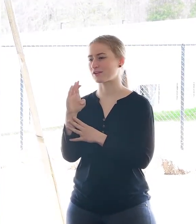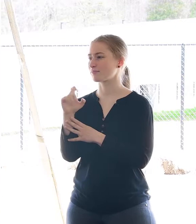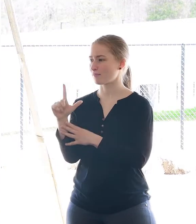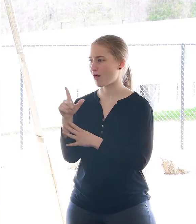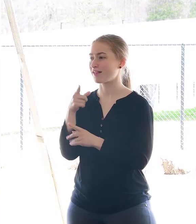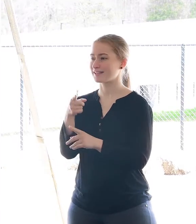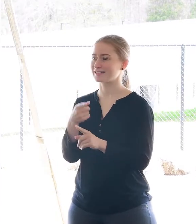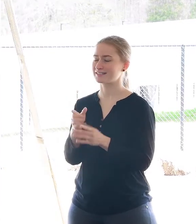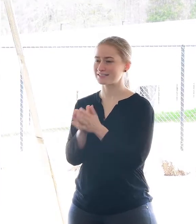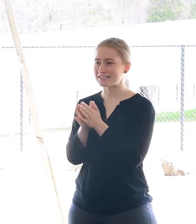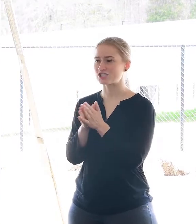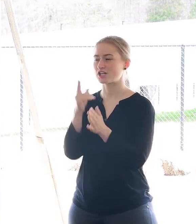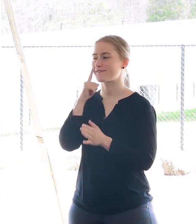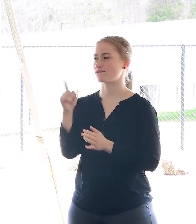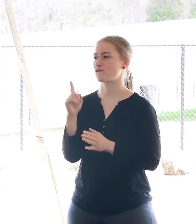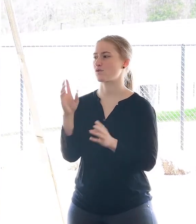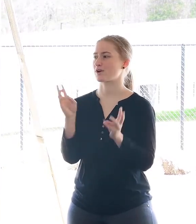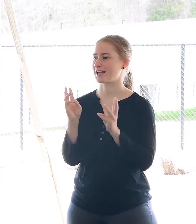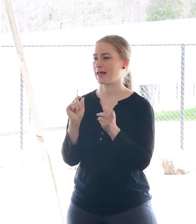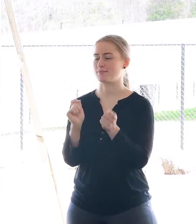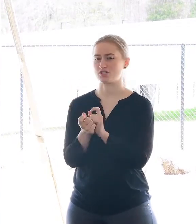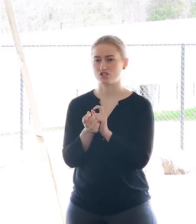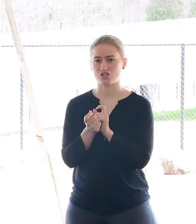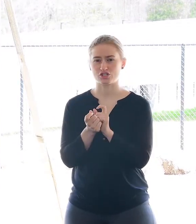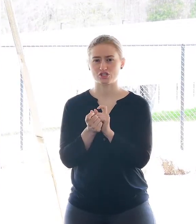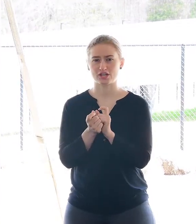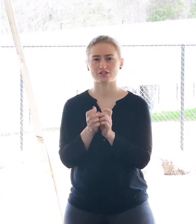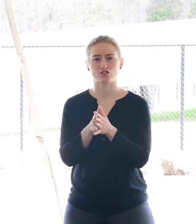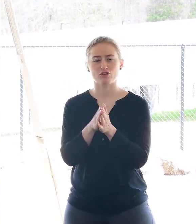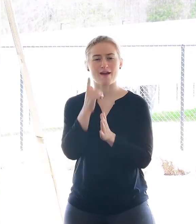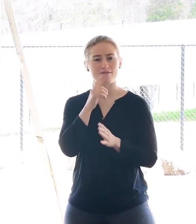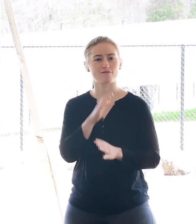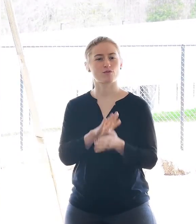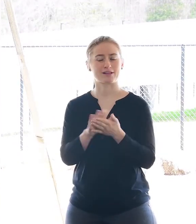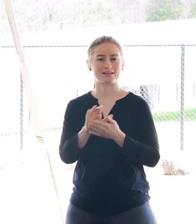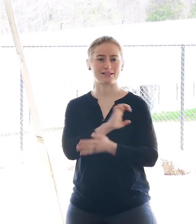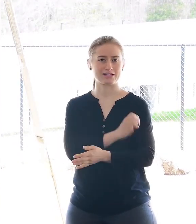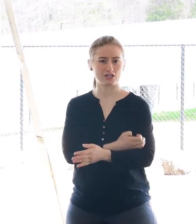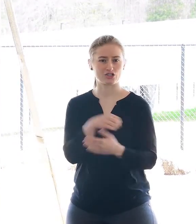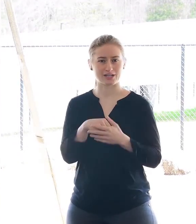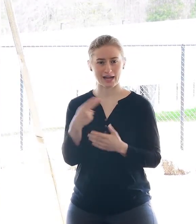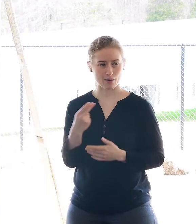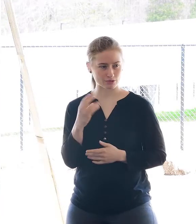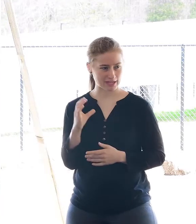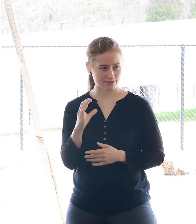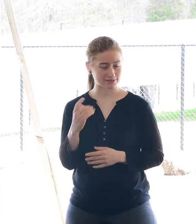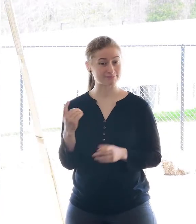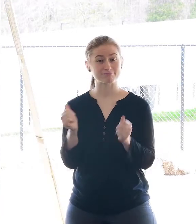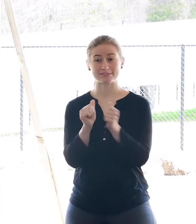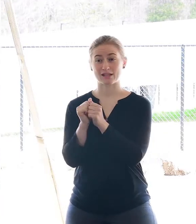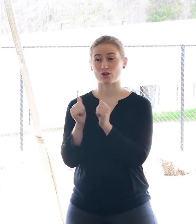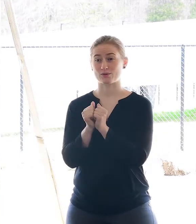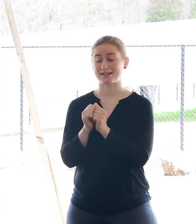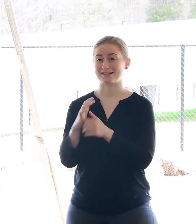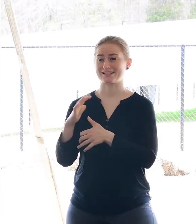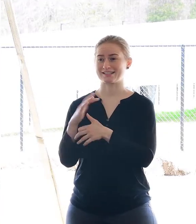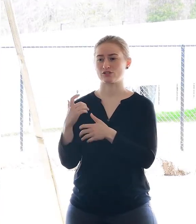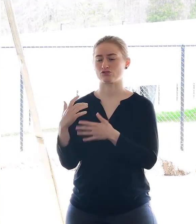climate change and drive for clean energy at Howard County. Together with the senior leadership of Howard